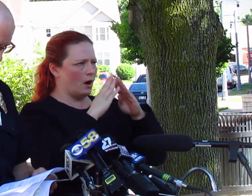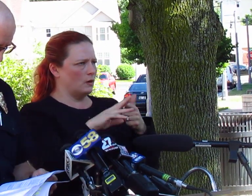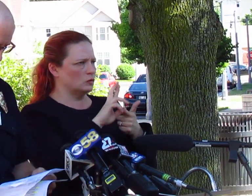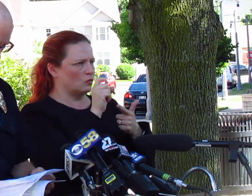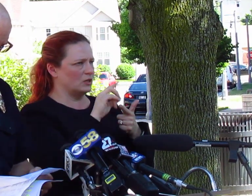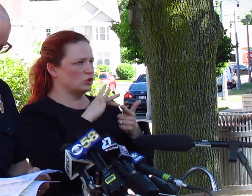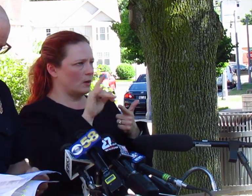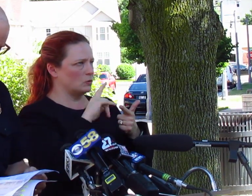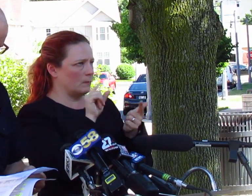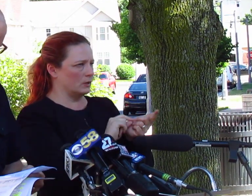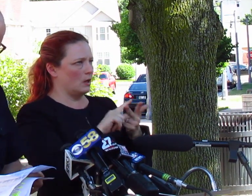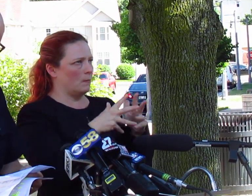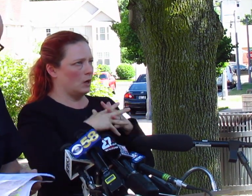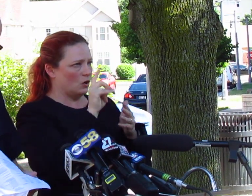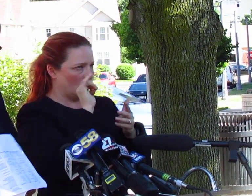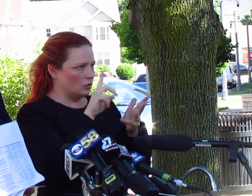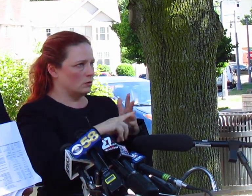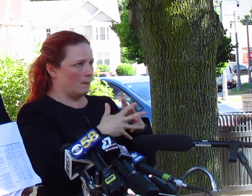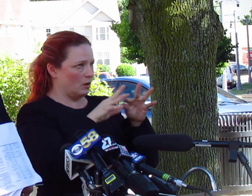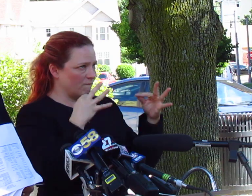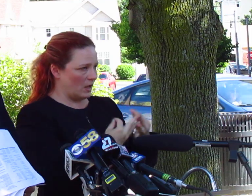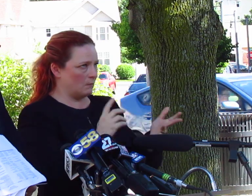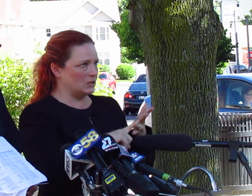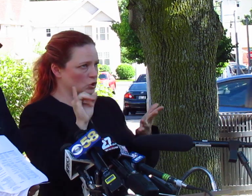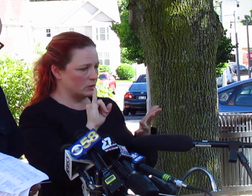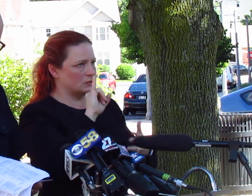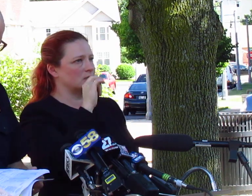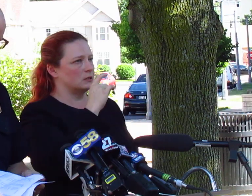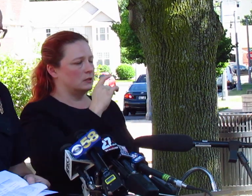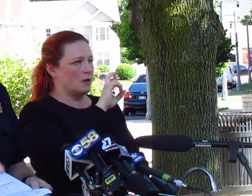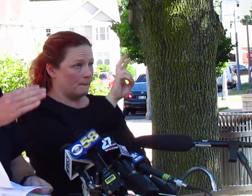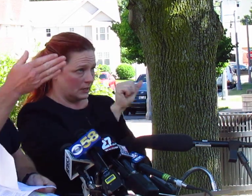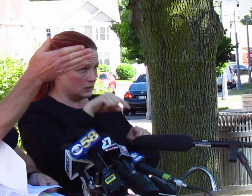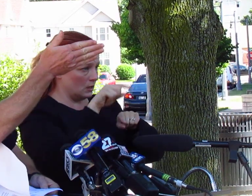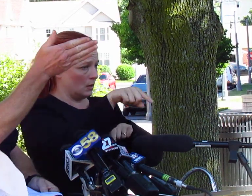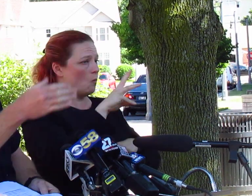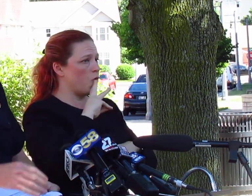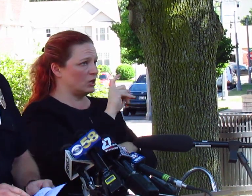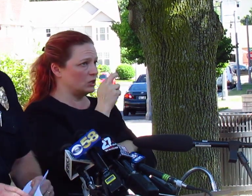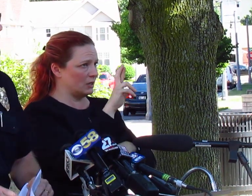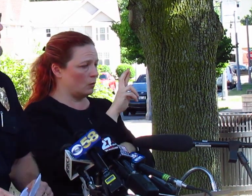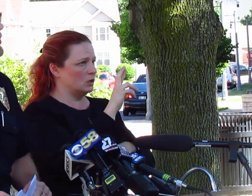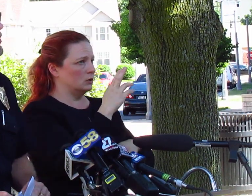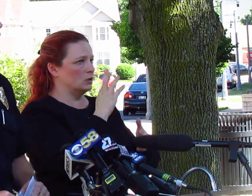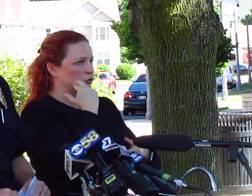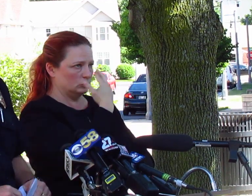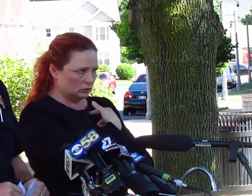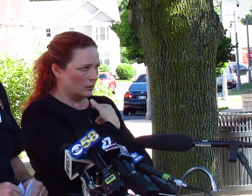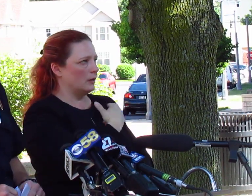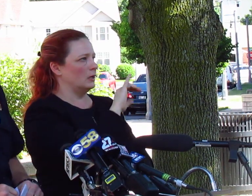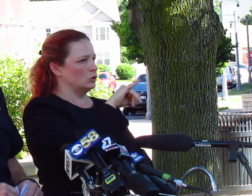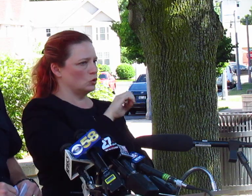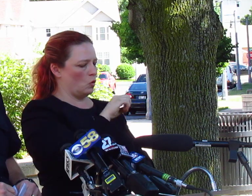Printing, American Realtors, American Family Insurance, Glass Nickel Pizza, Water Tower Chop House, and Joe